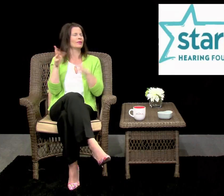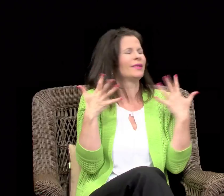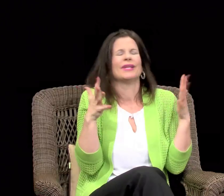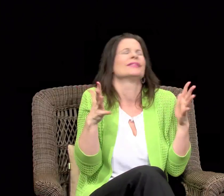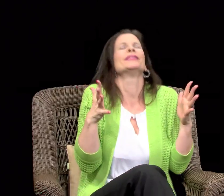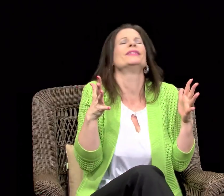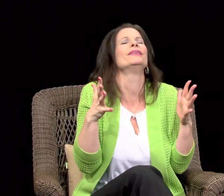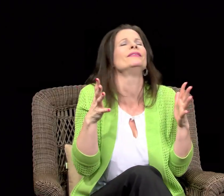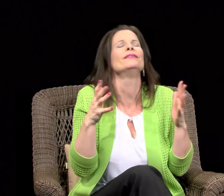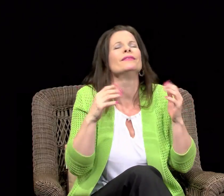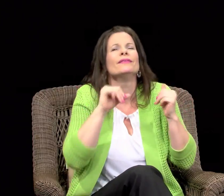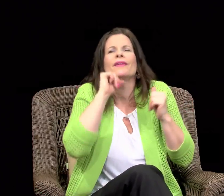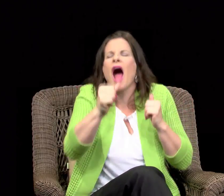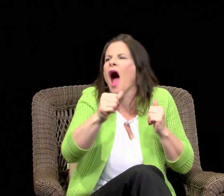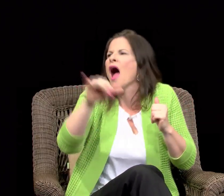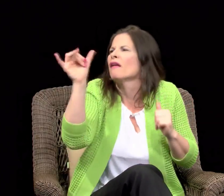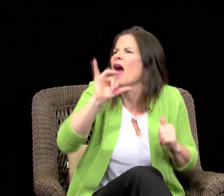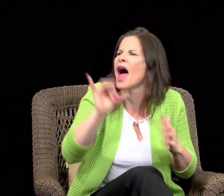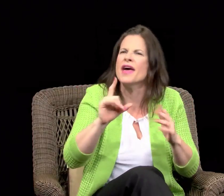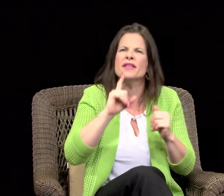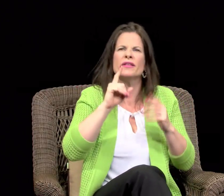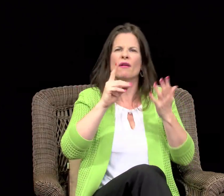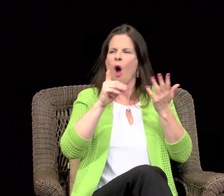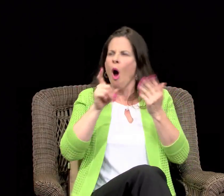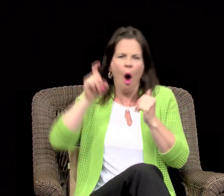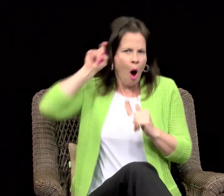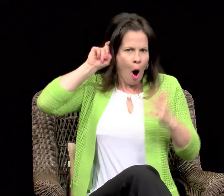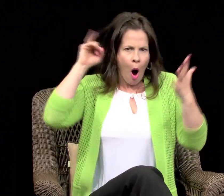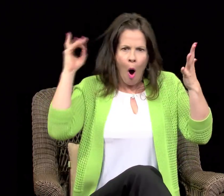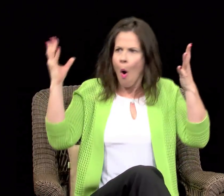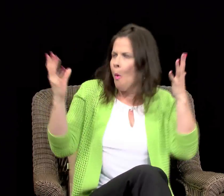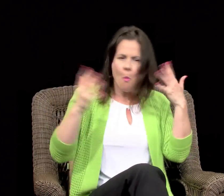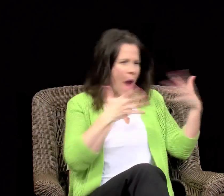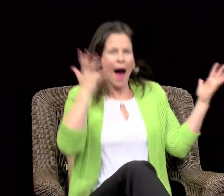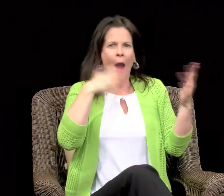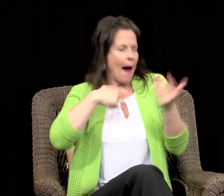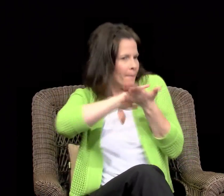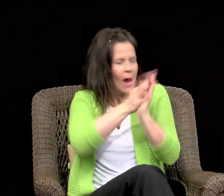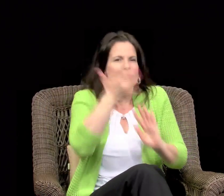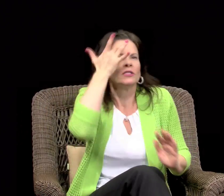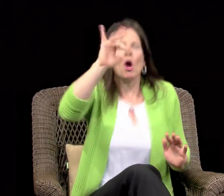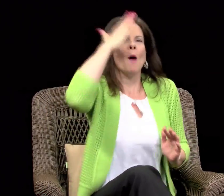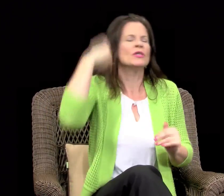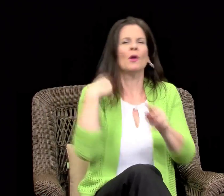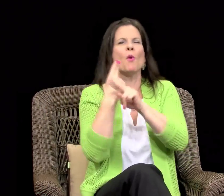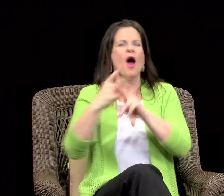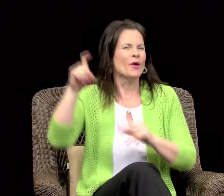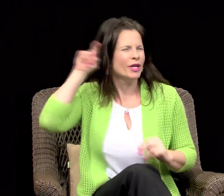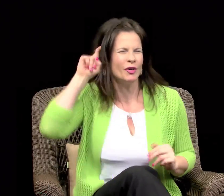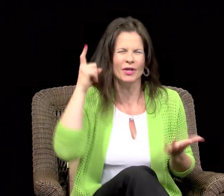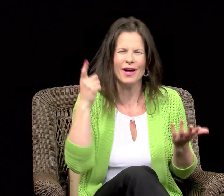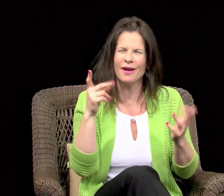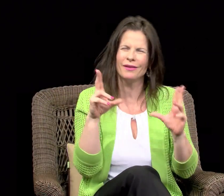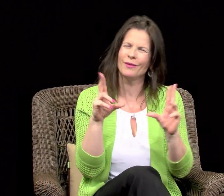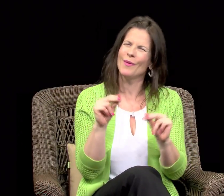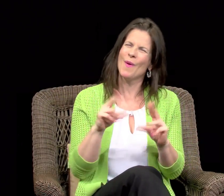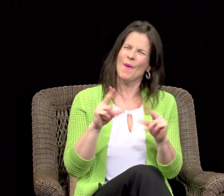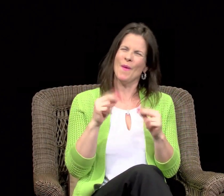are just a tool. That's it. It's not like you have the hearing aid and people become